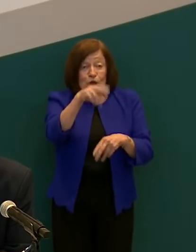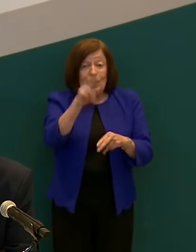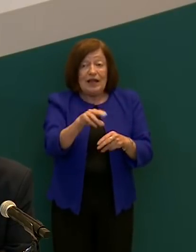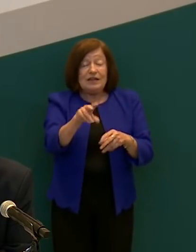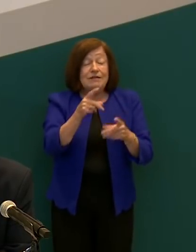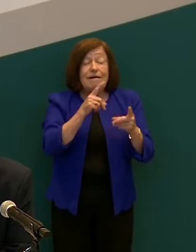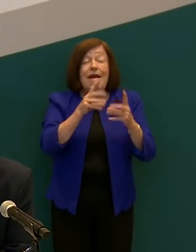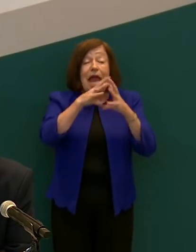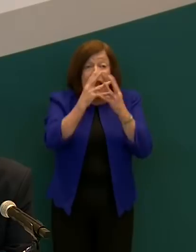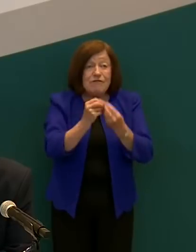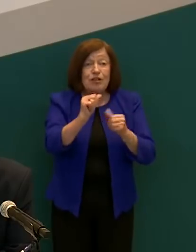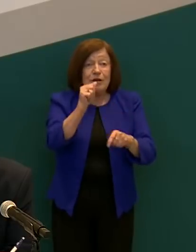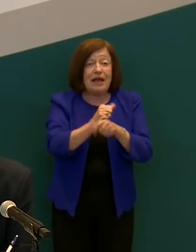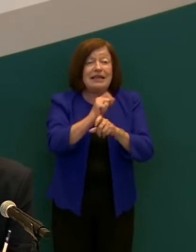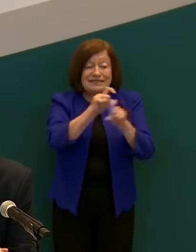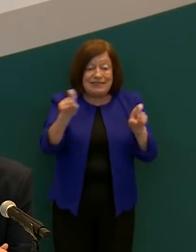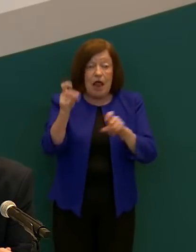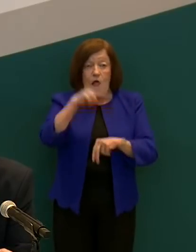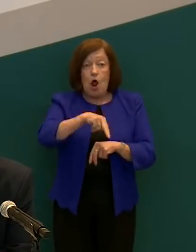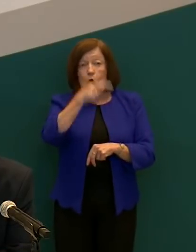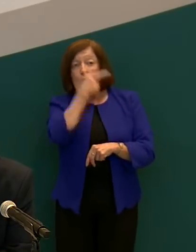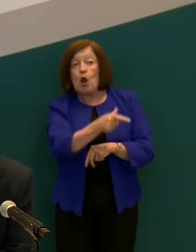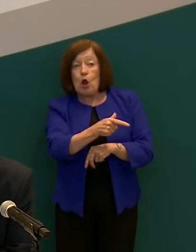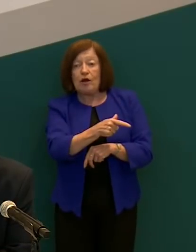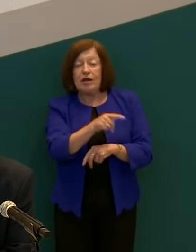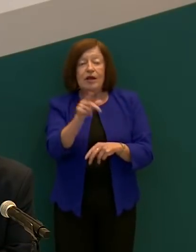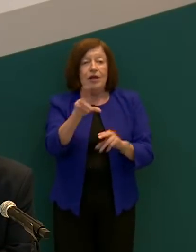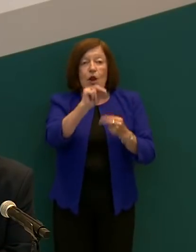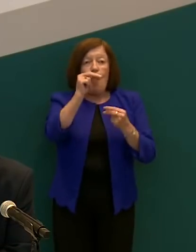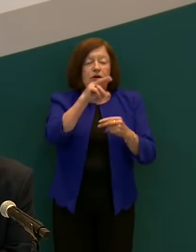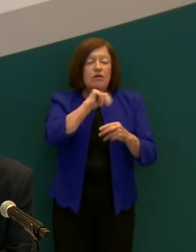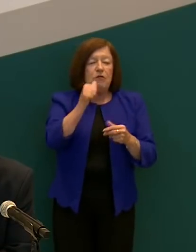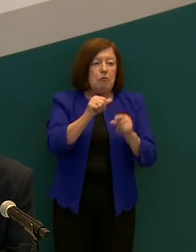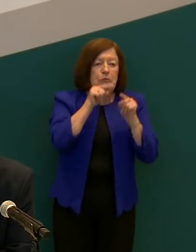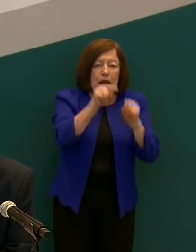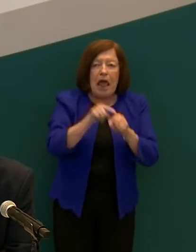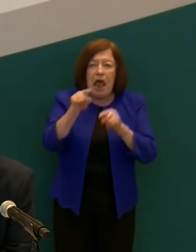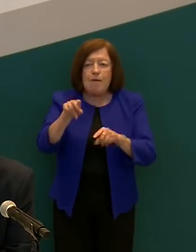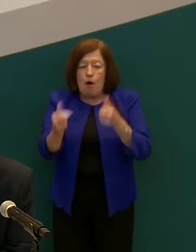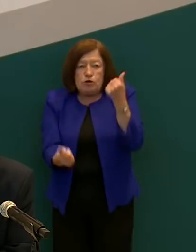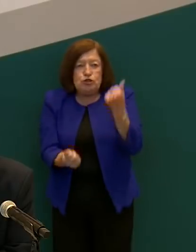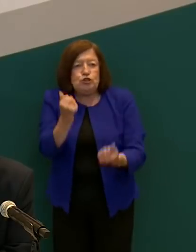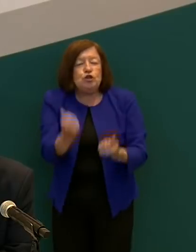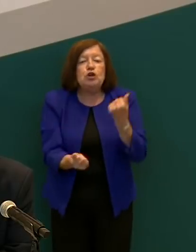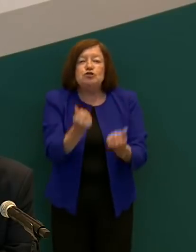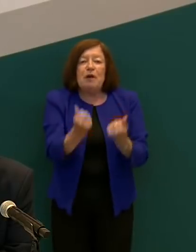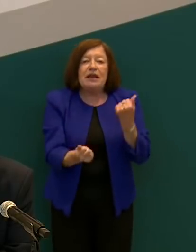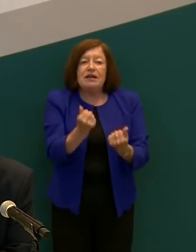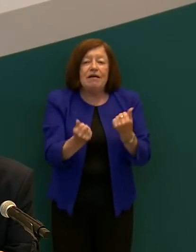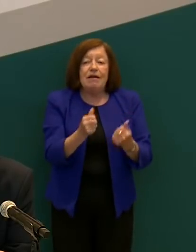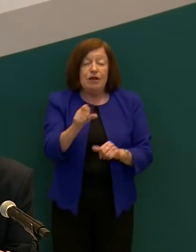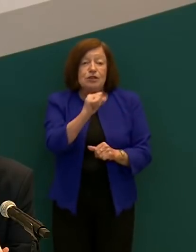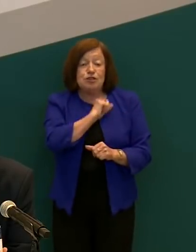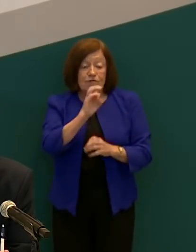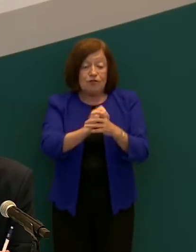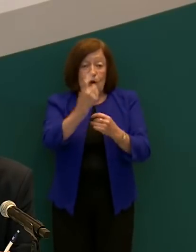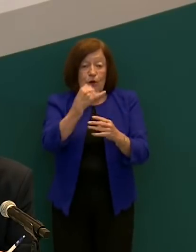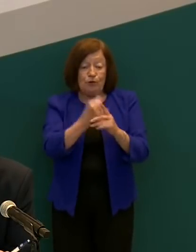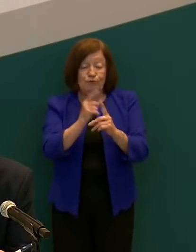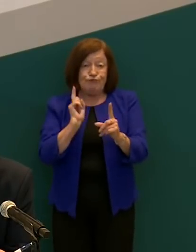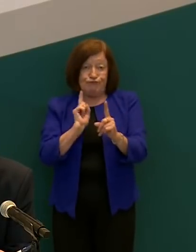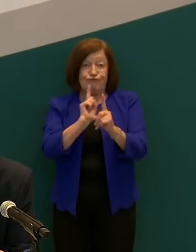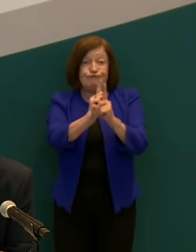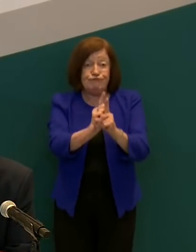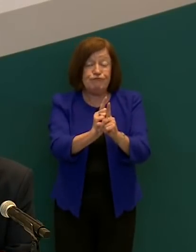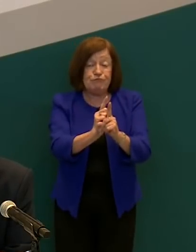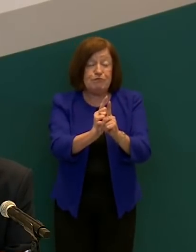all the measures and still be unlucky. So there should never be any blame or judgment, and I'm quite sure that if someone comes forward and says that